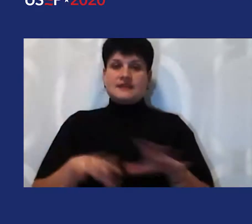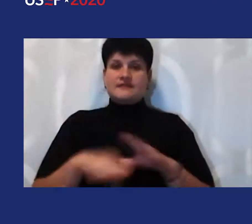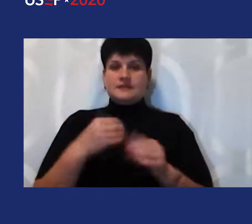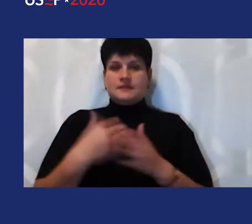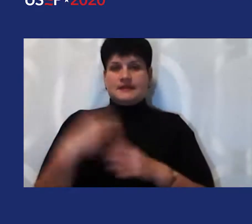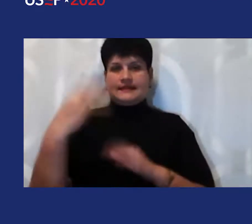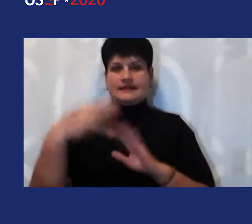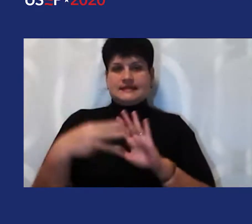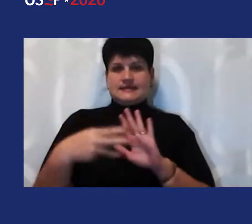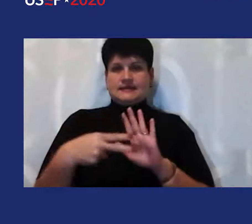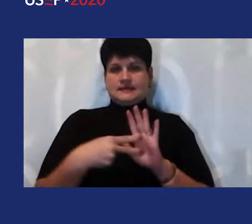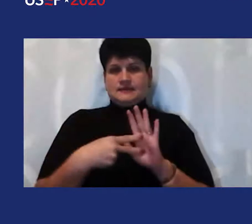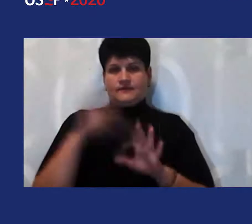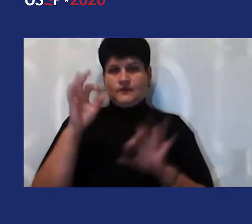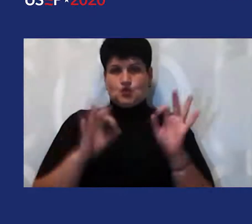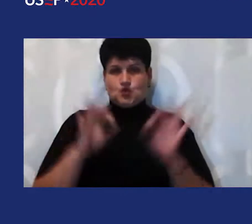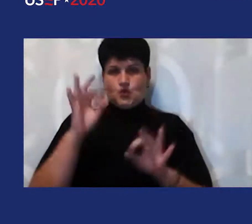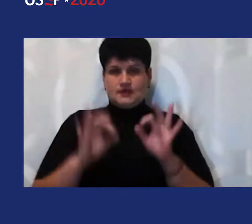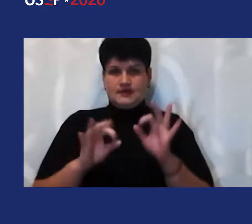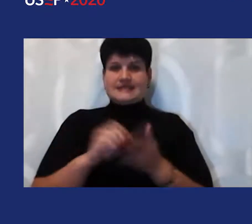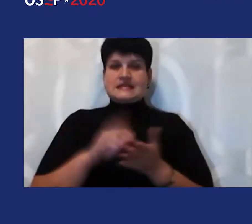turnout at the latest local elections of